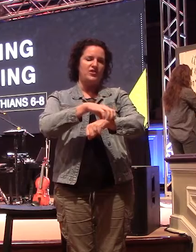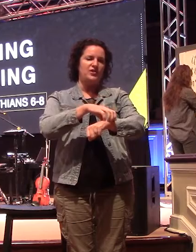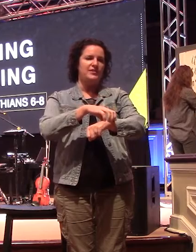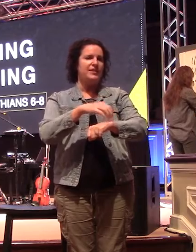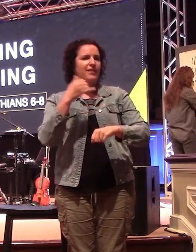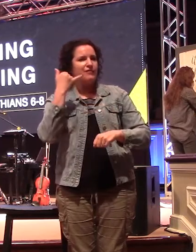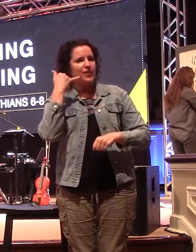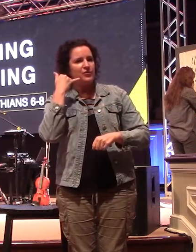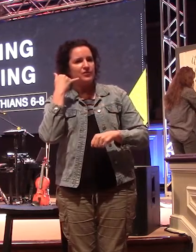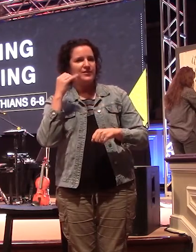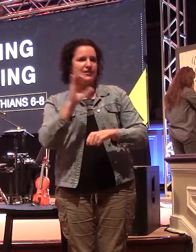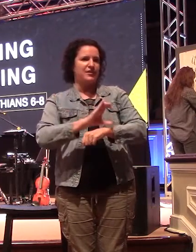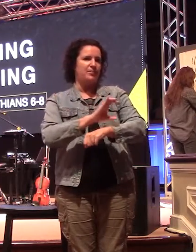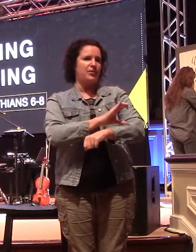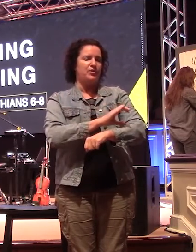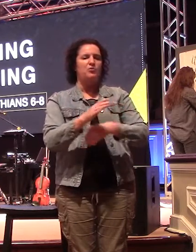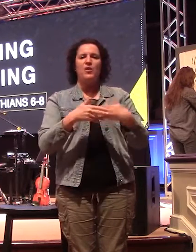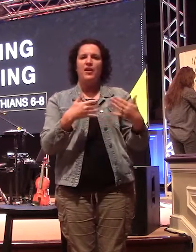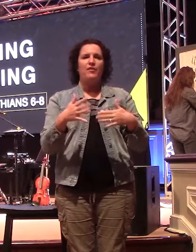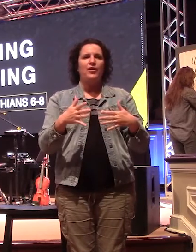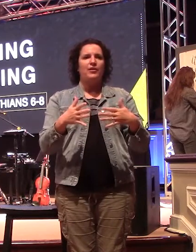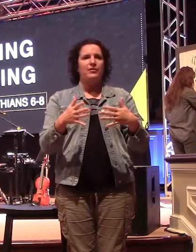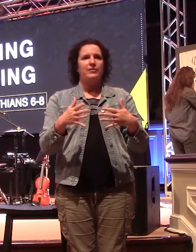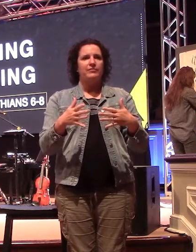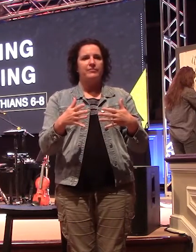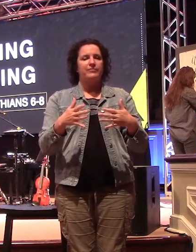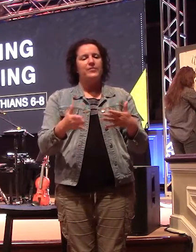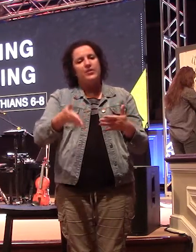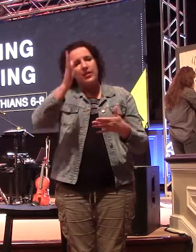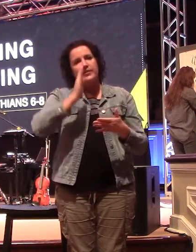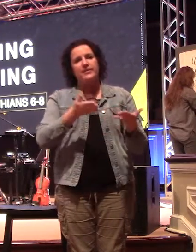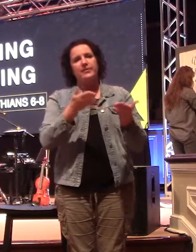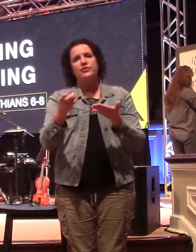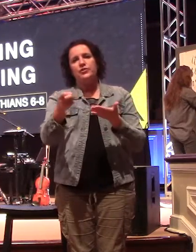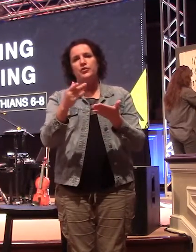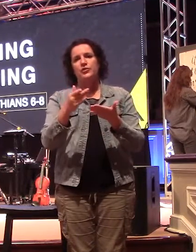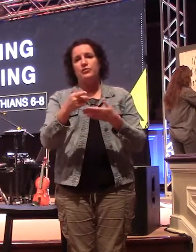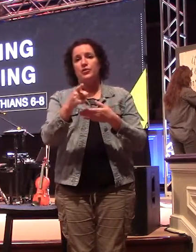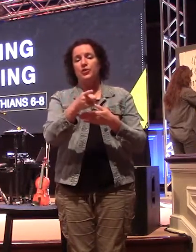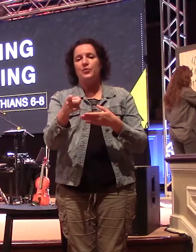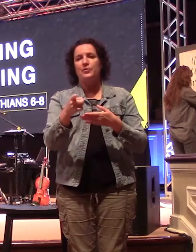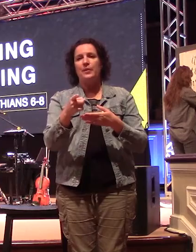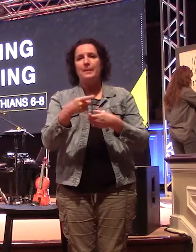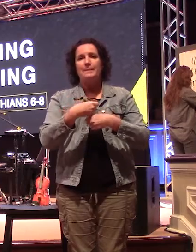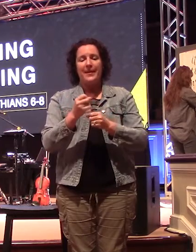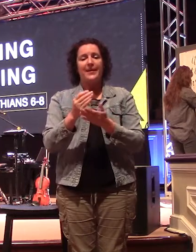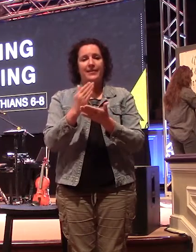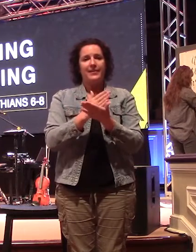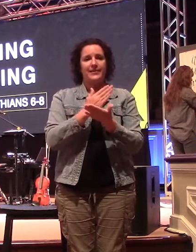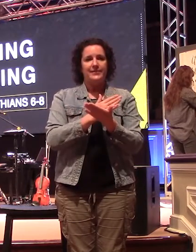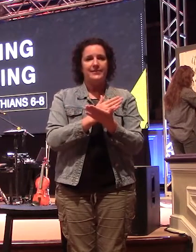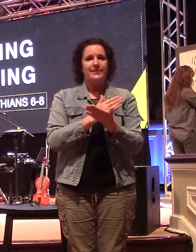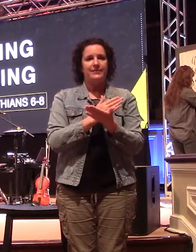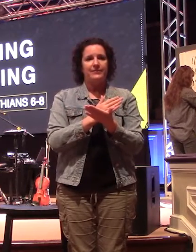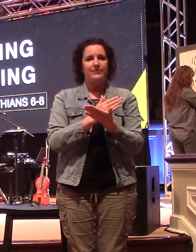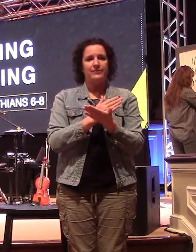phones, computers, whatever God's entrusted you. Start making a list. You may not get it all done here in the next few minutes, but maybe tonight you can take